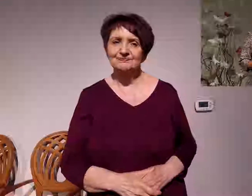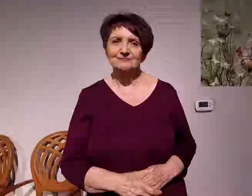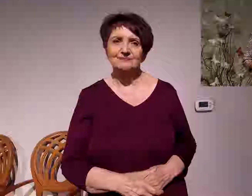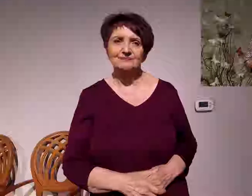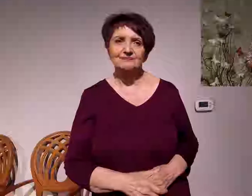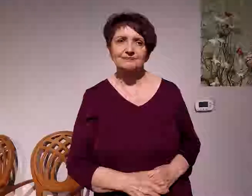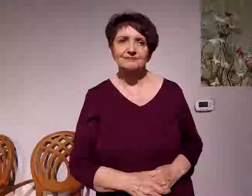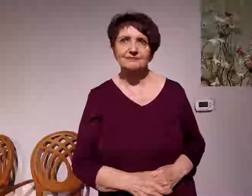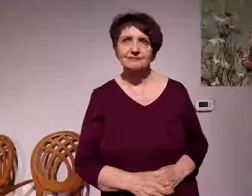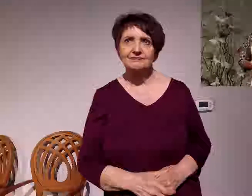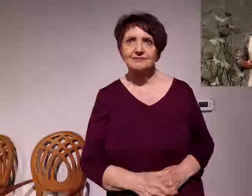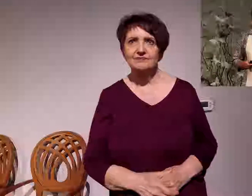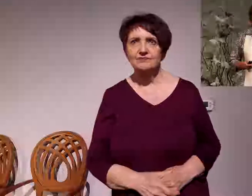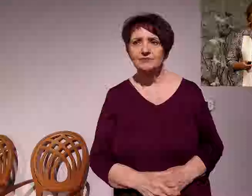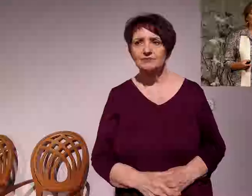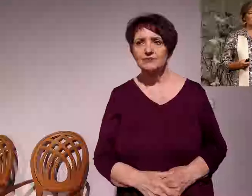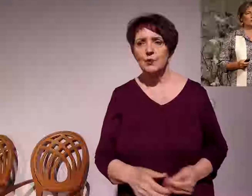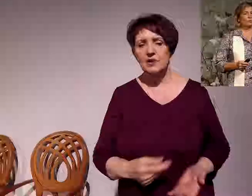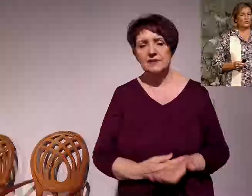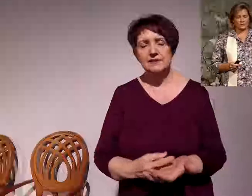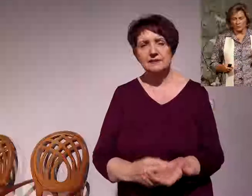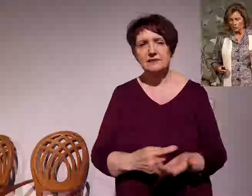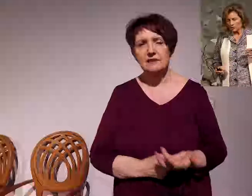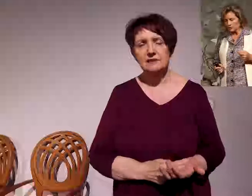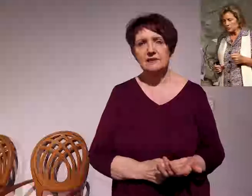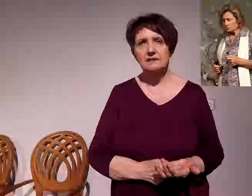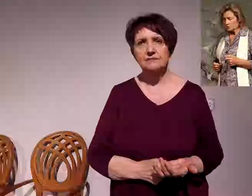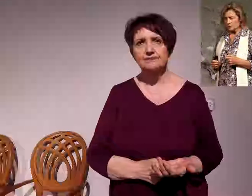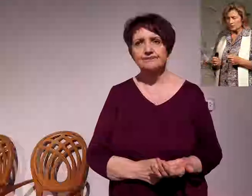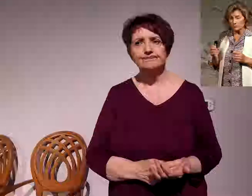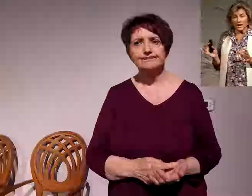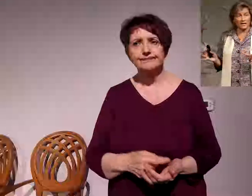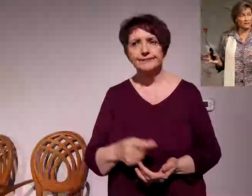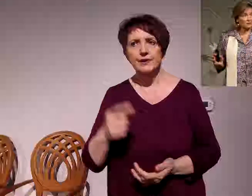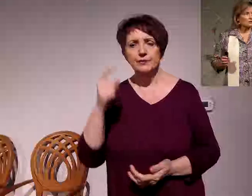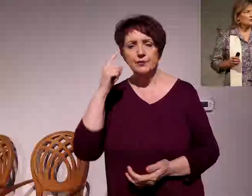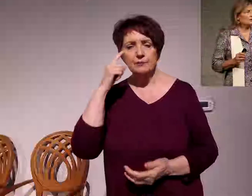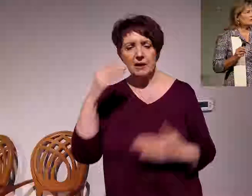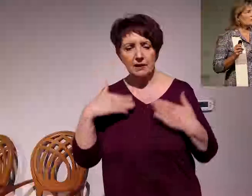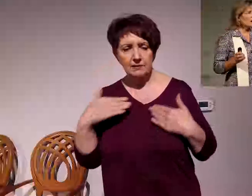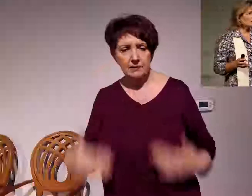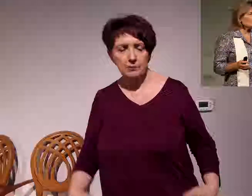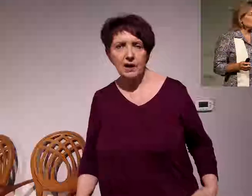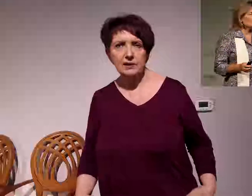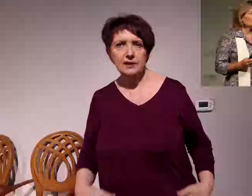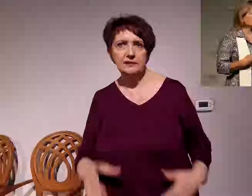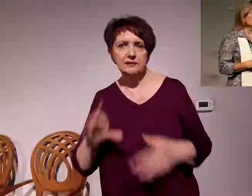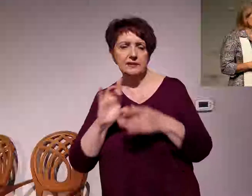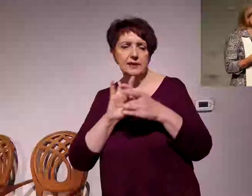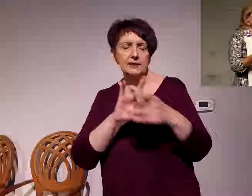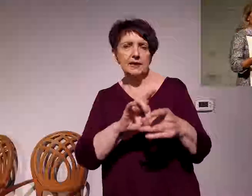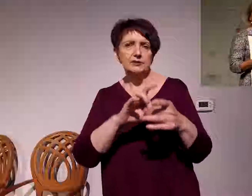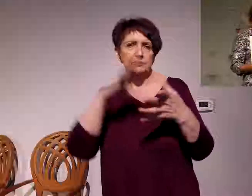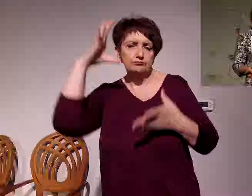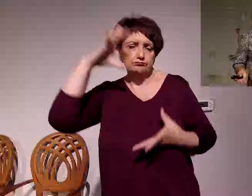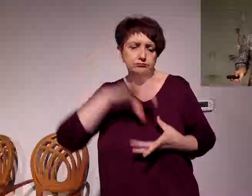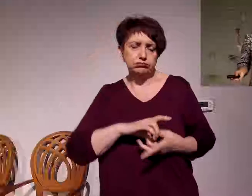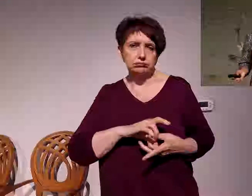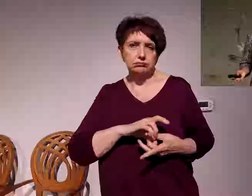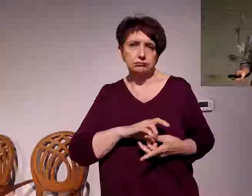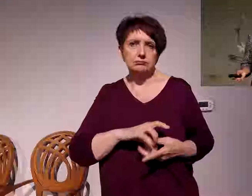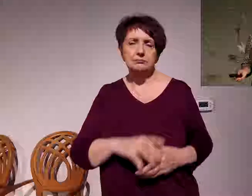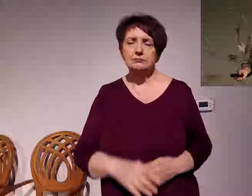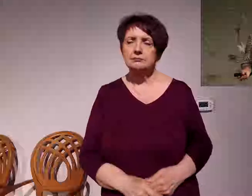So we're going to explore some of this. we're going to explore some of this. We're going to explore it through the mind, the body, and the connection of the